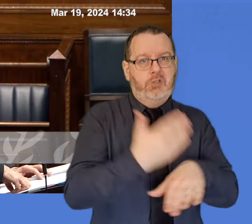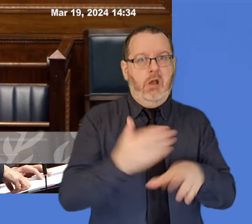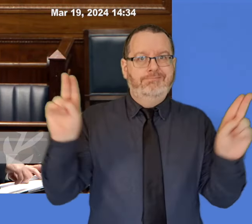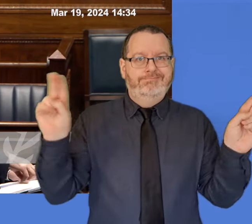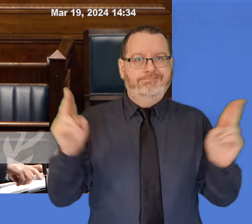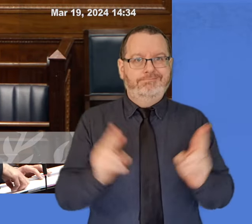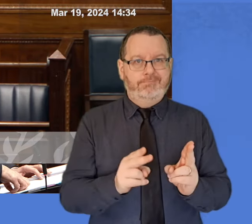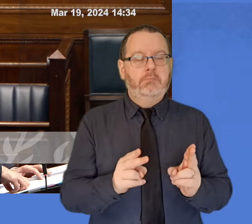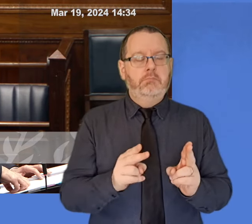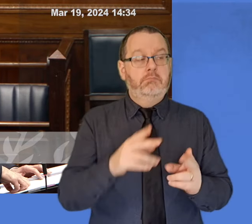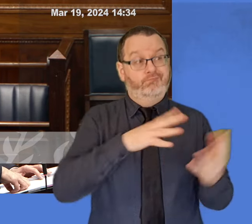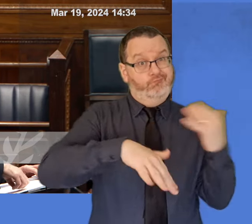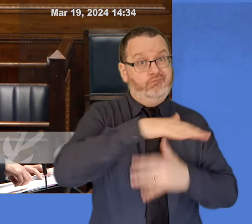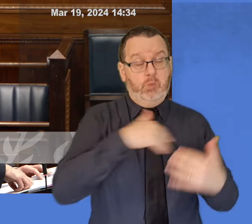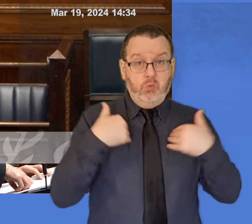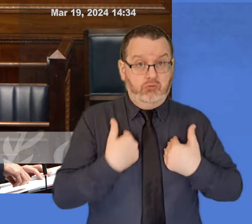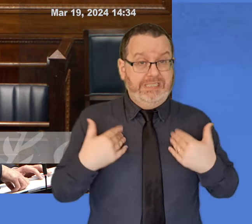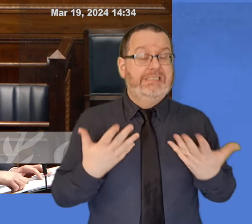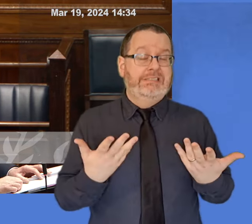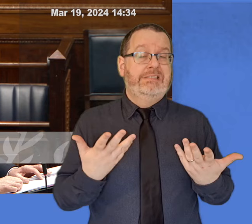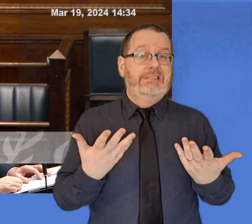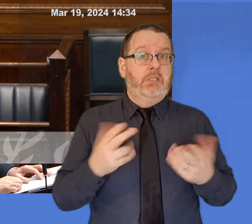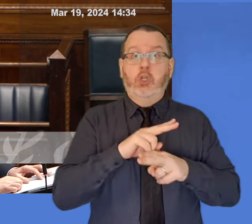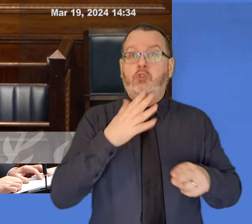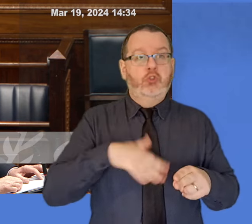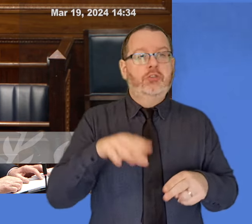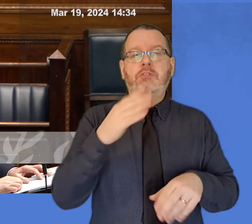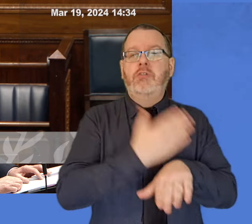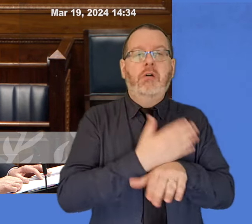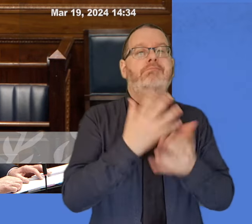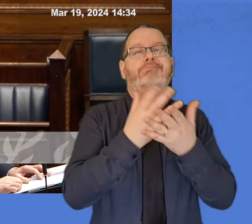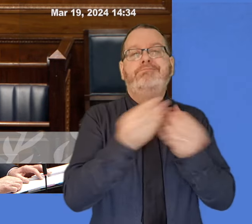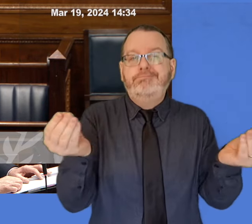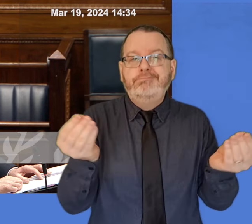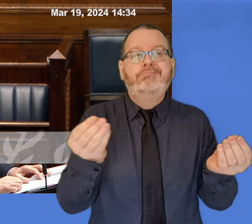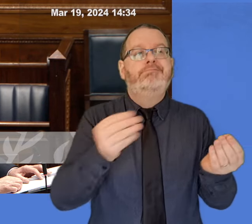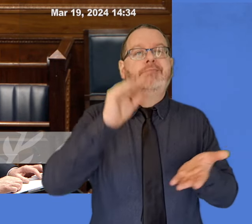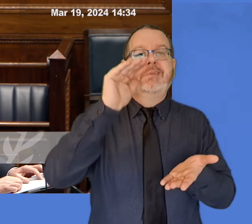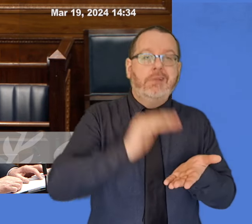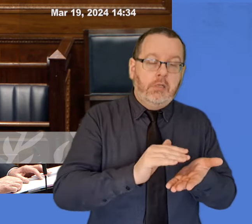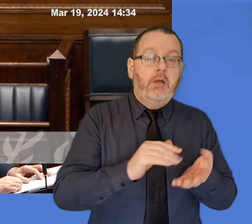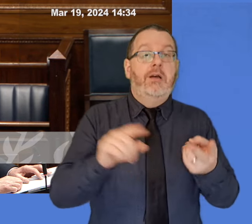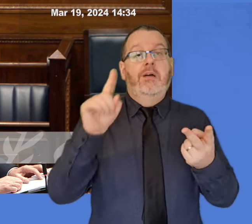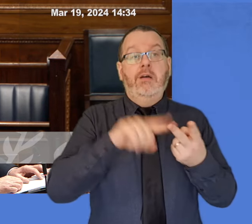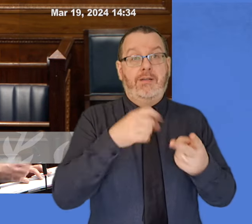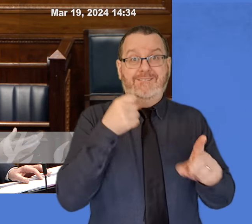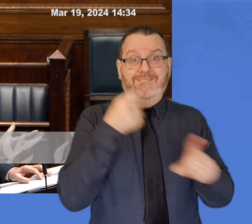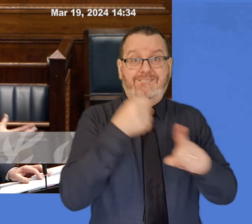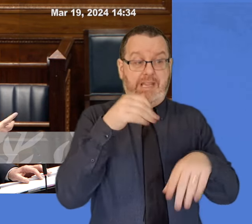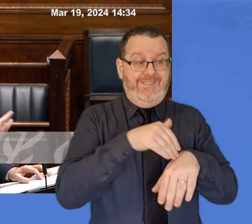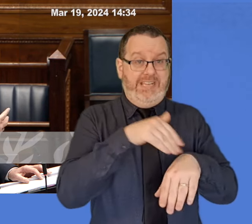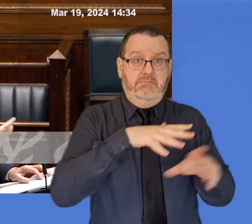job, potential loss of jobs in Fermanagh, but it's also the impact that has on regional balance as well. So we want to see jobs retained in local areas.